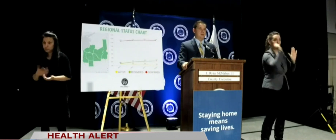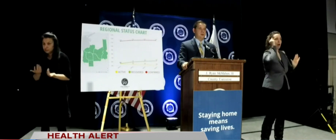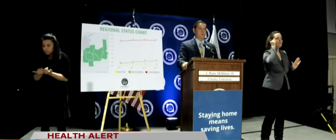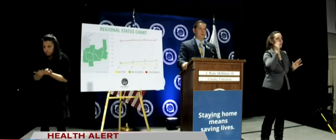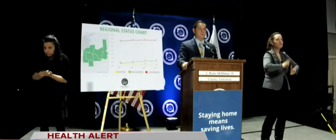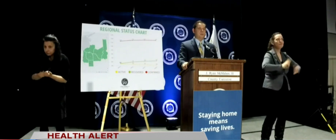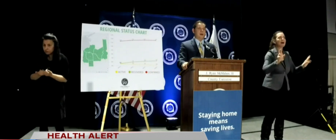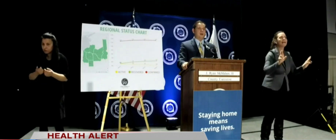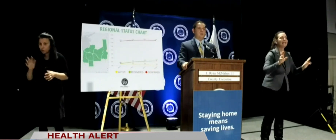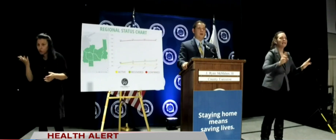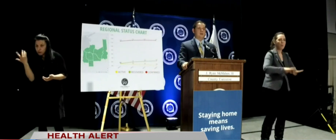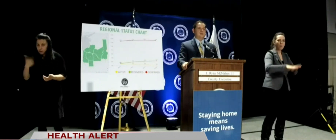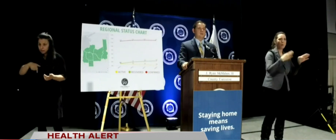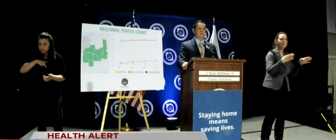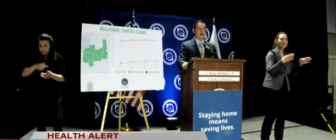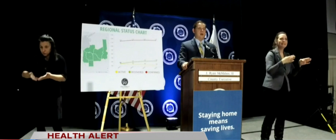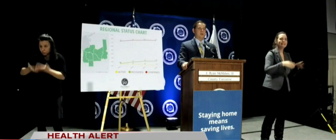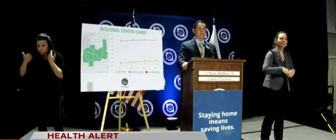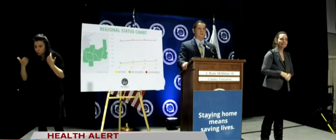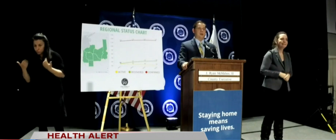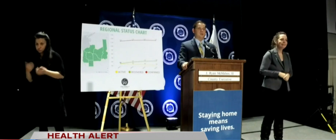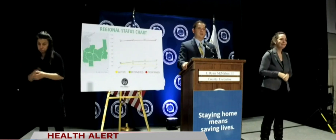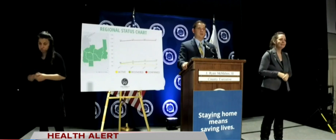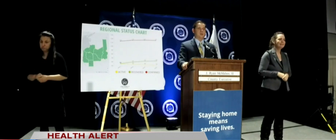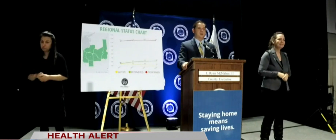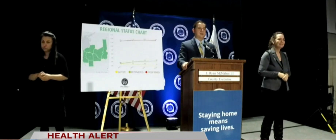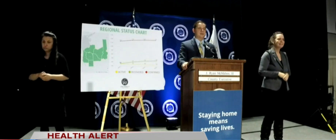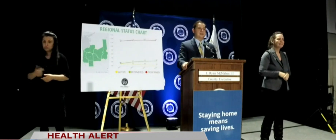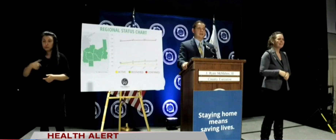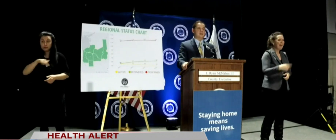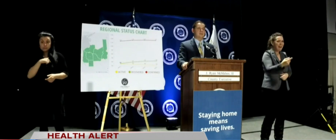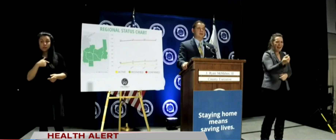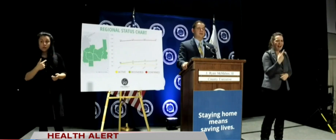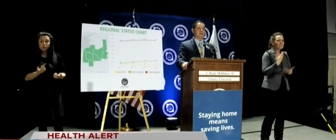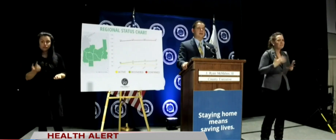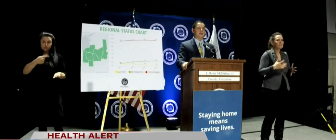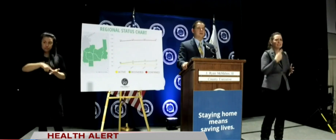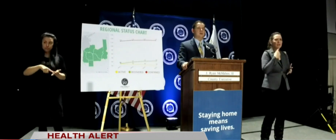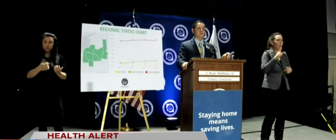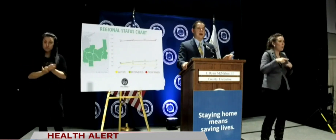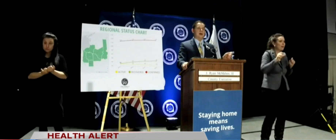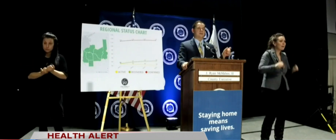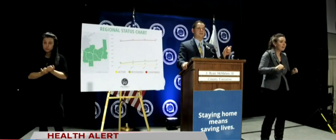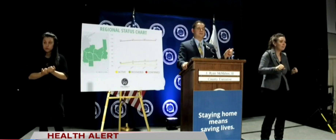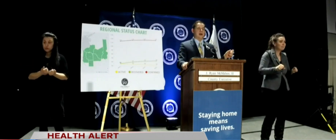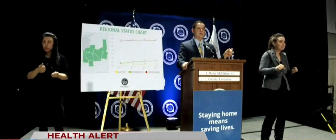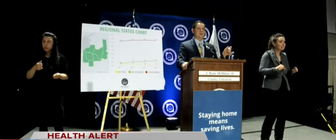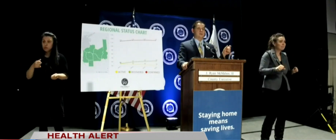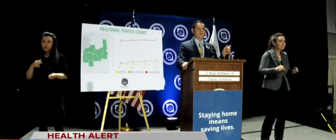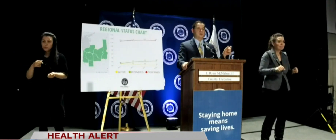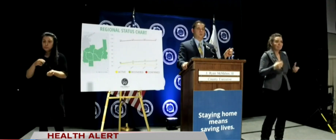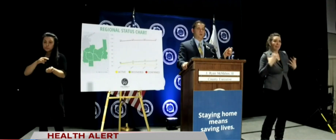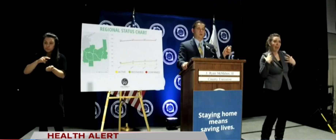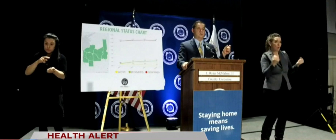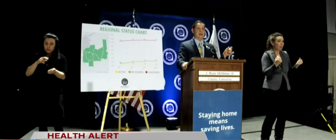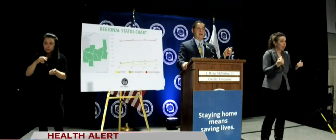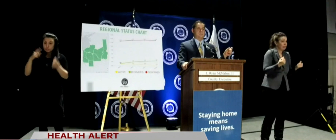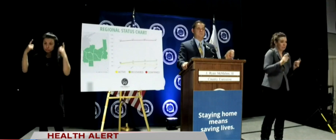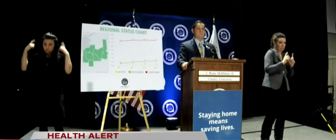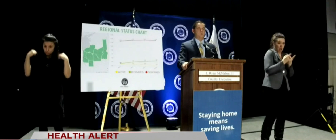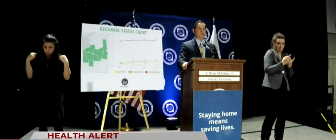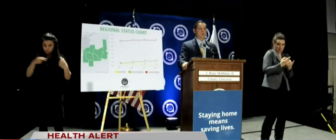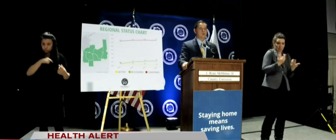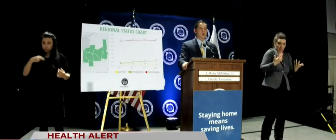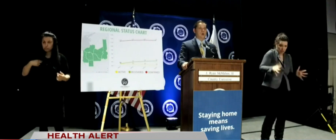plan? We'll implement it when the healthcare professionals deem that they can respond to this virus in real